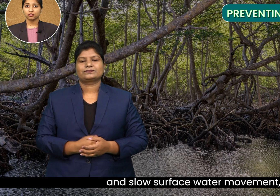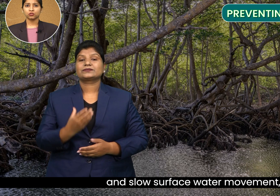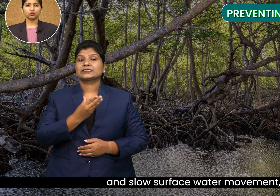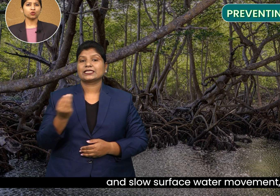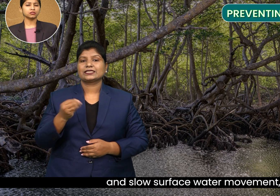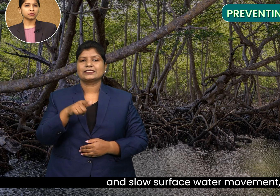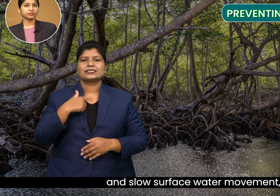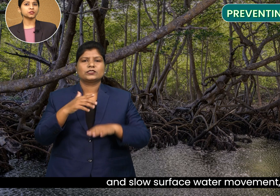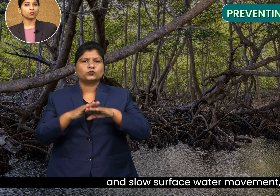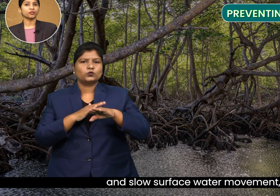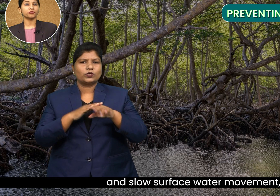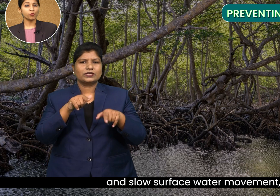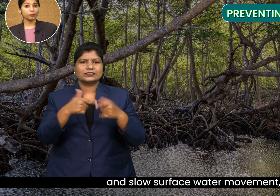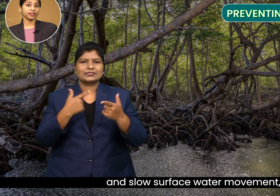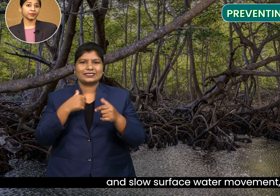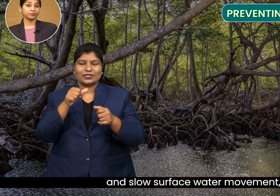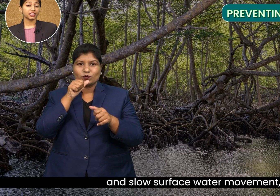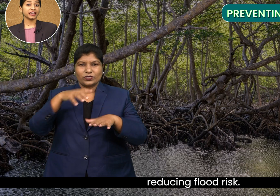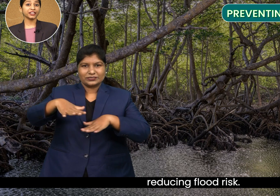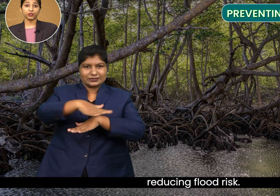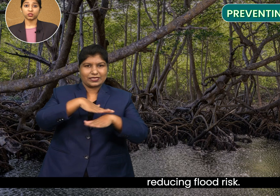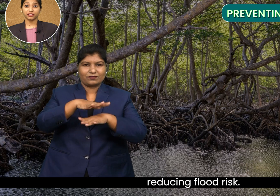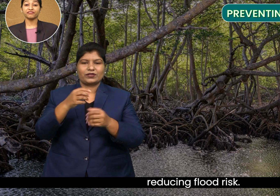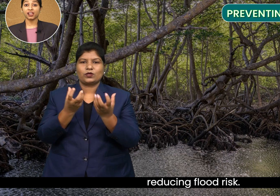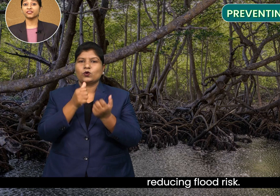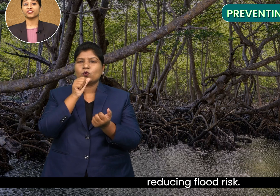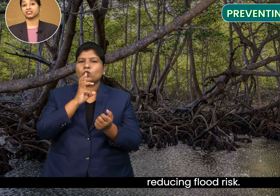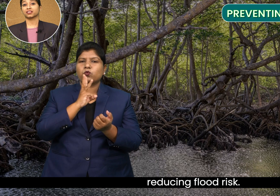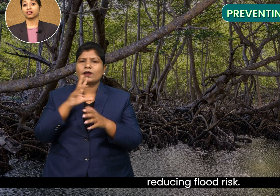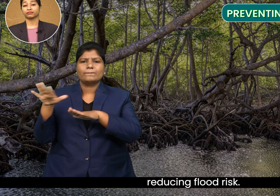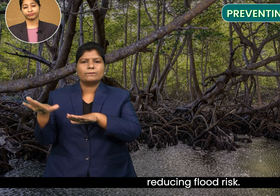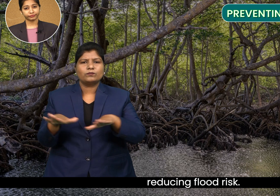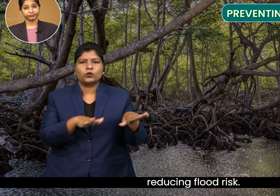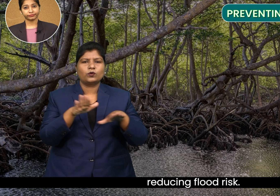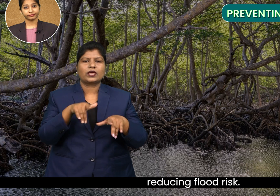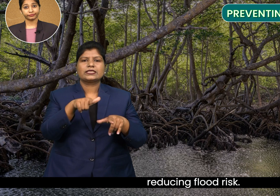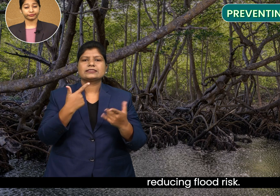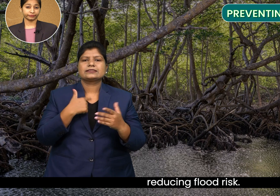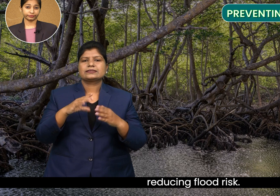and slow surface water movement, inducing flood risk.